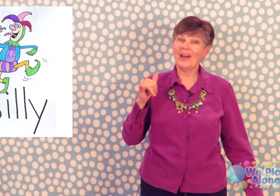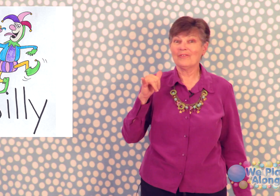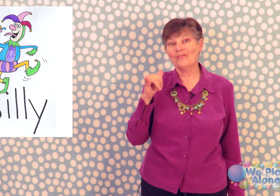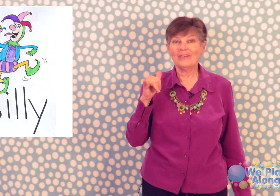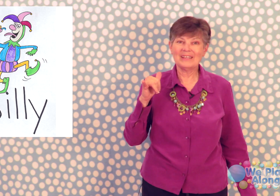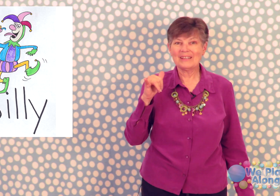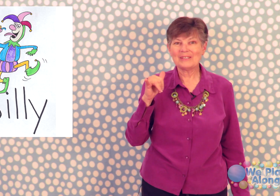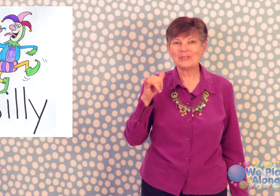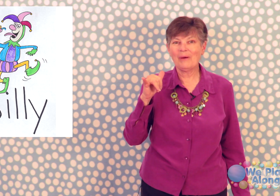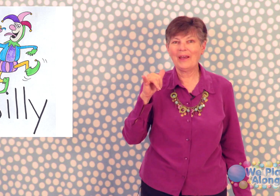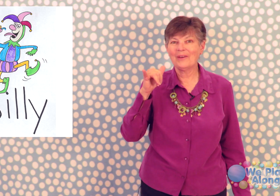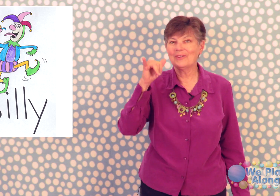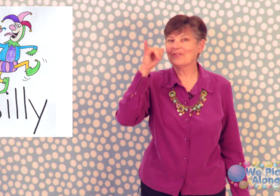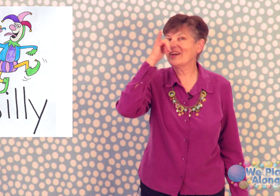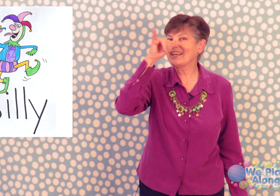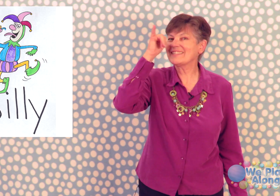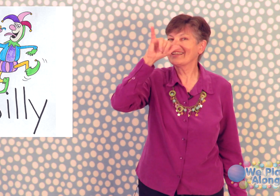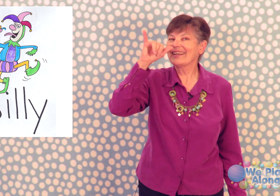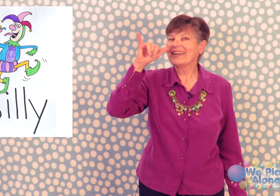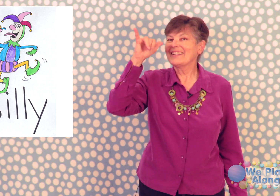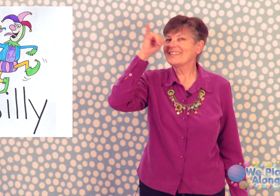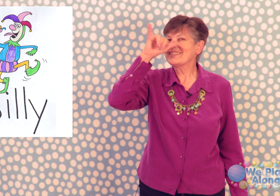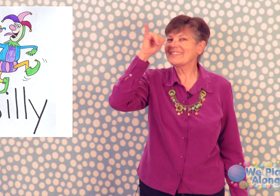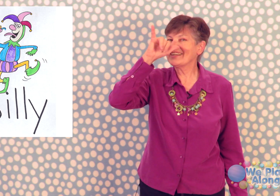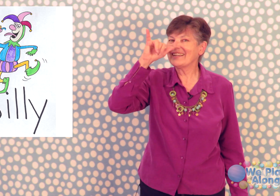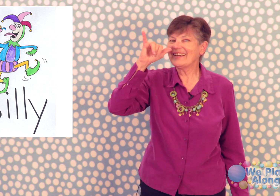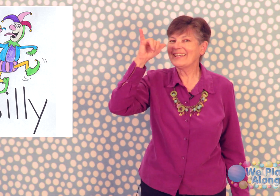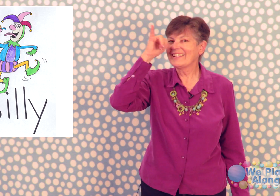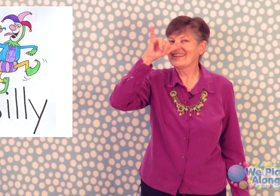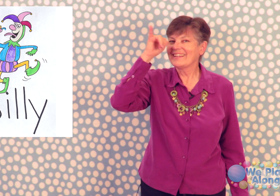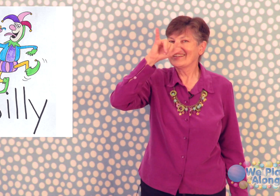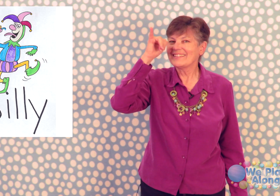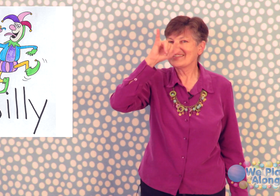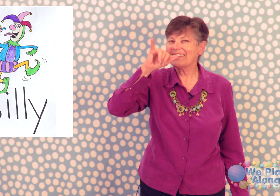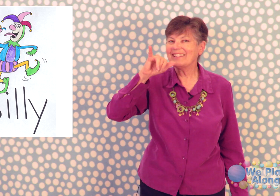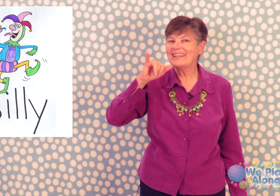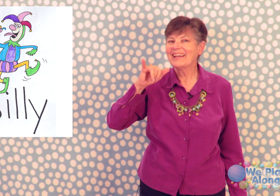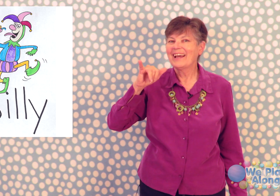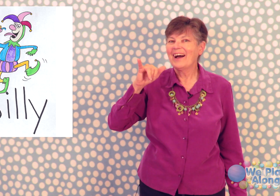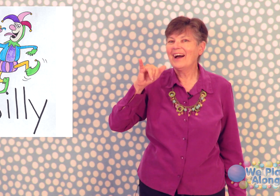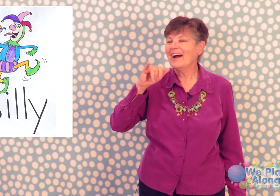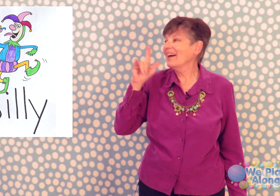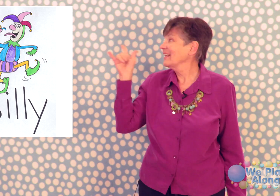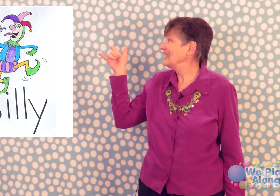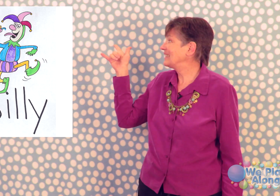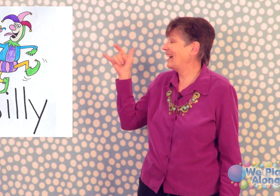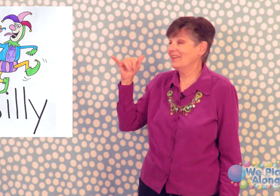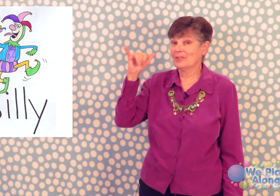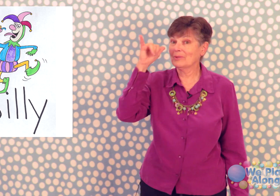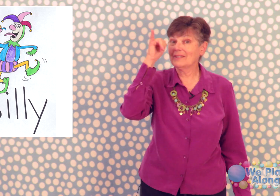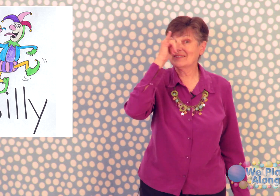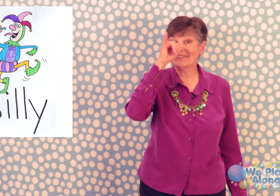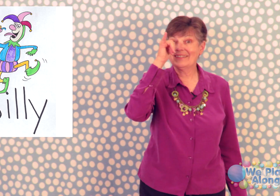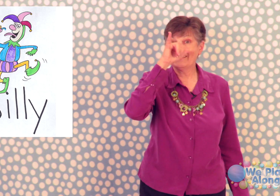that smile on your face. Silly. Silly. This guy looks really